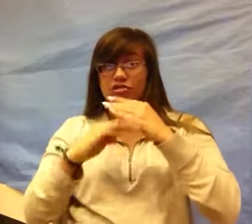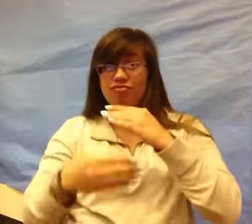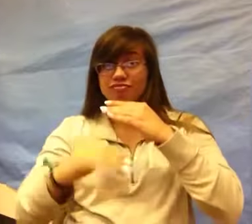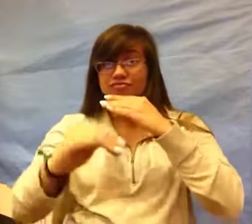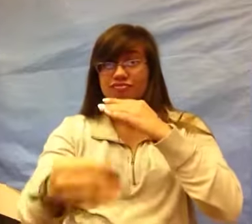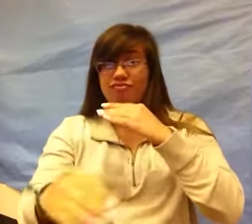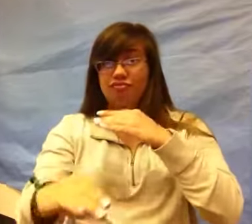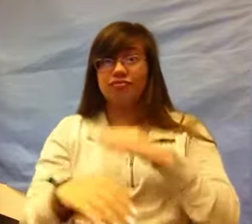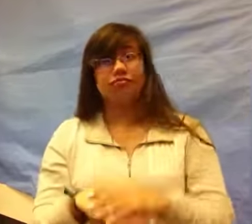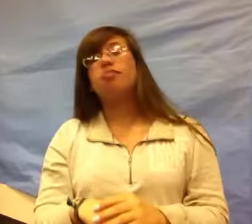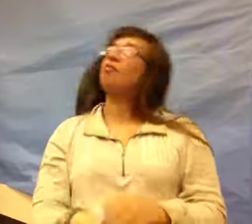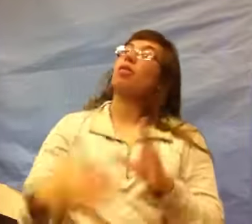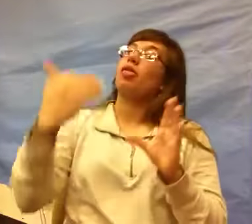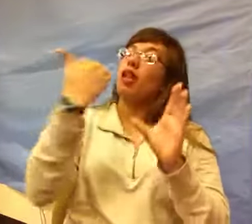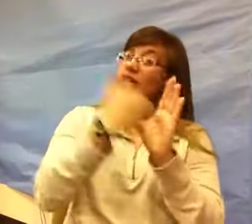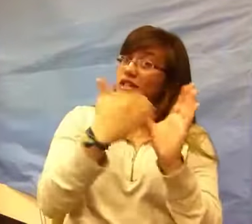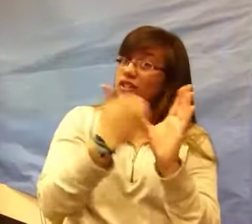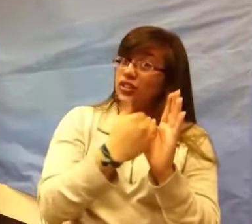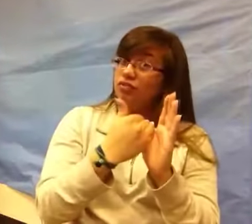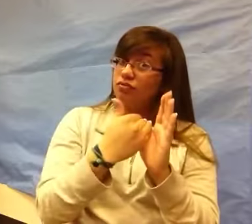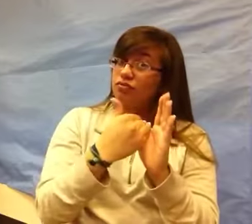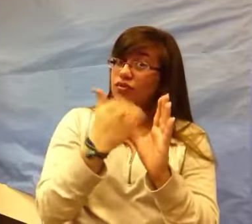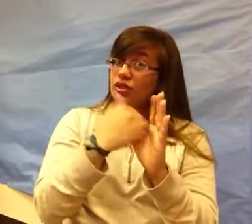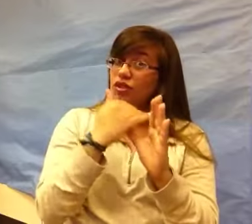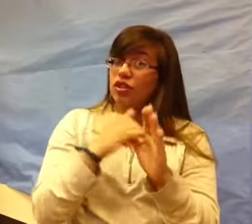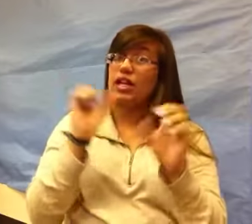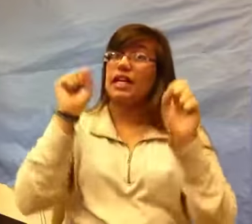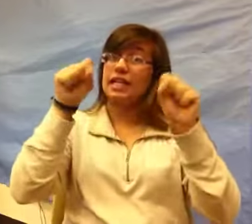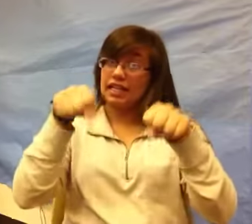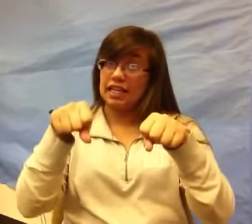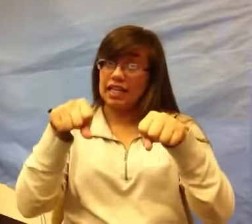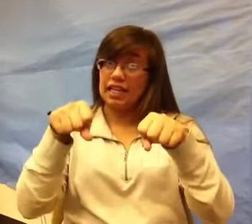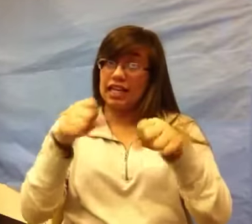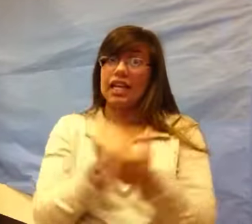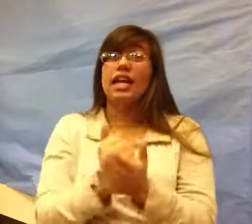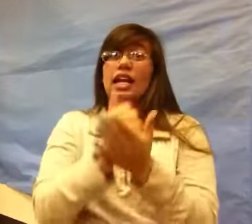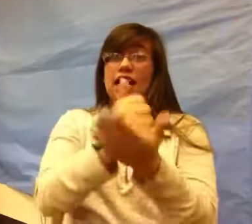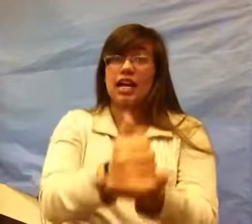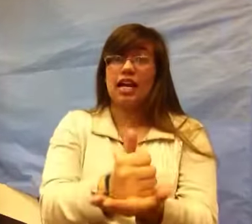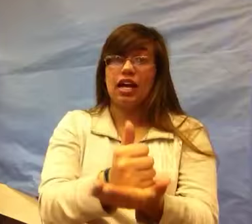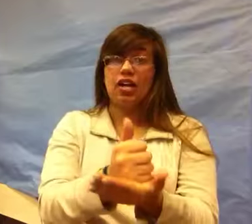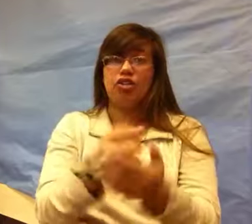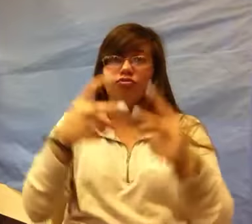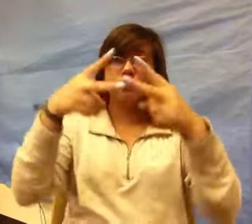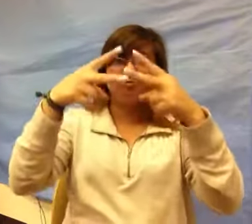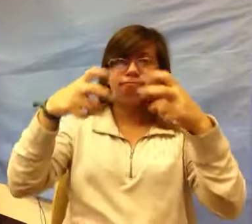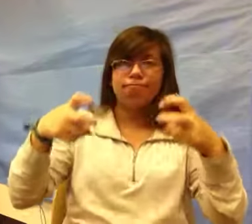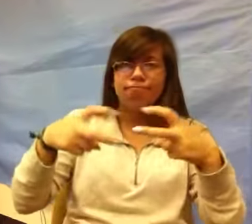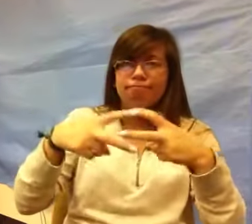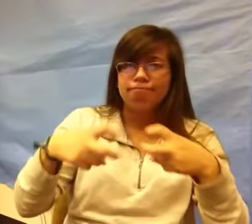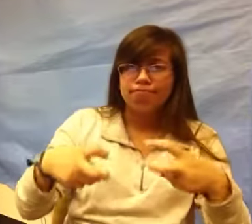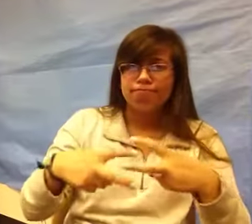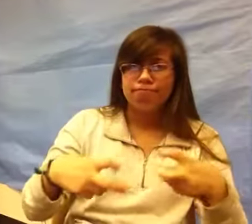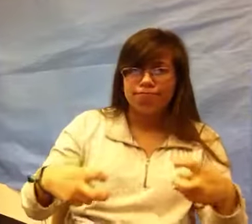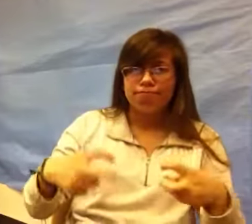in the ASH experiment and in this experiment, is it can help us tease apart all of the reasons why we might